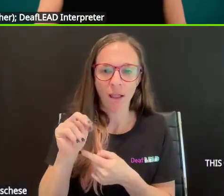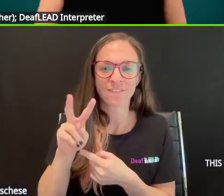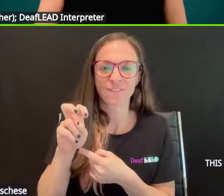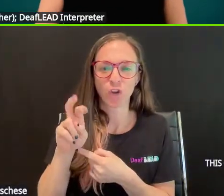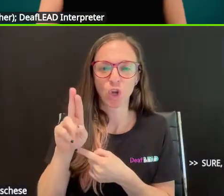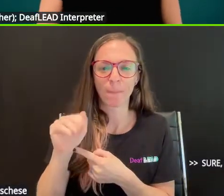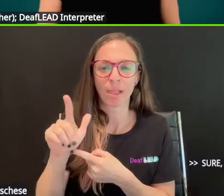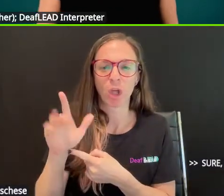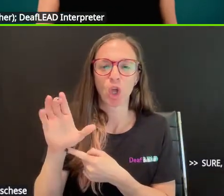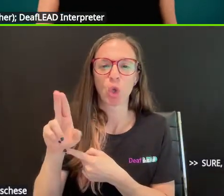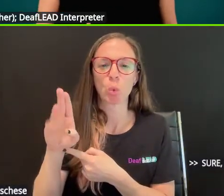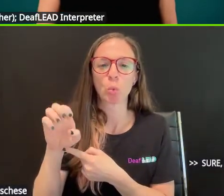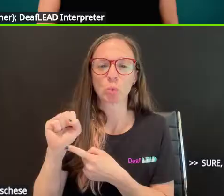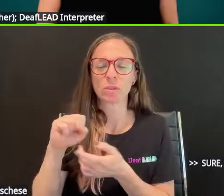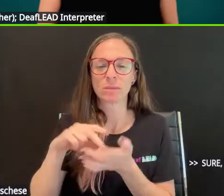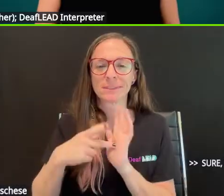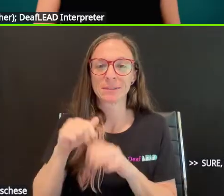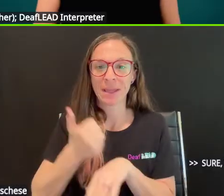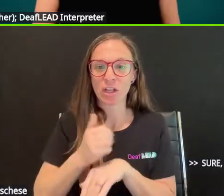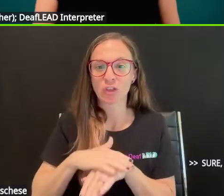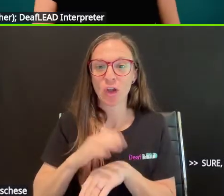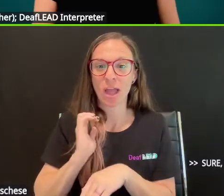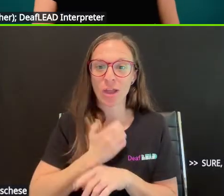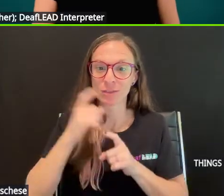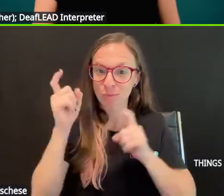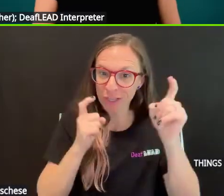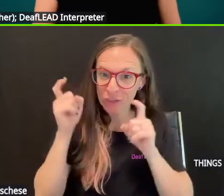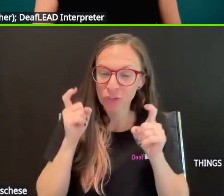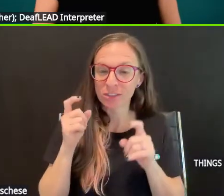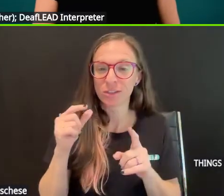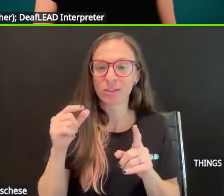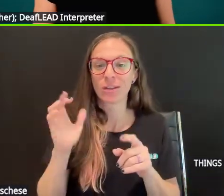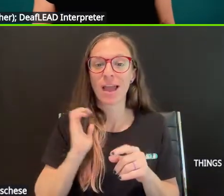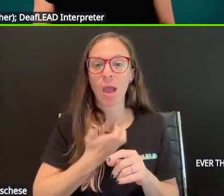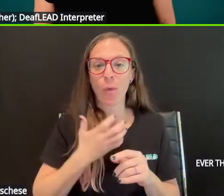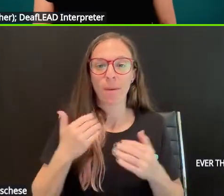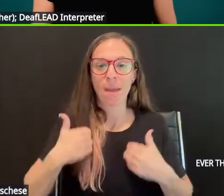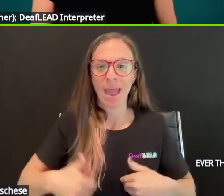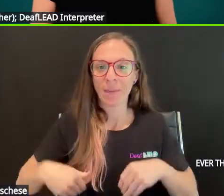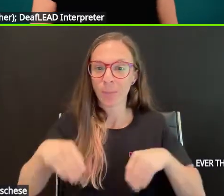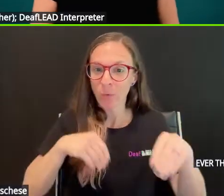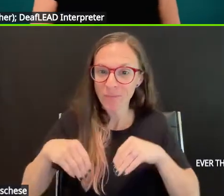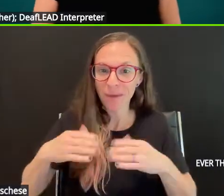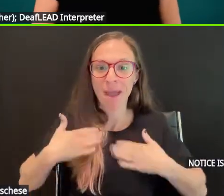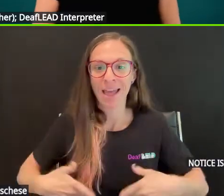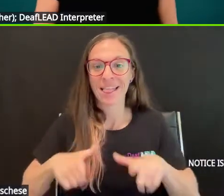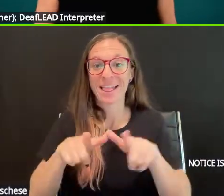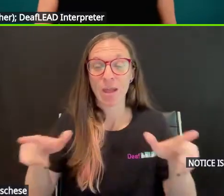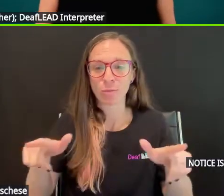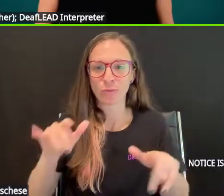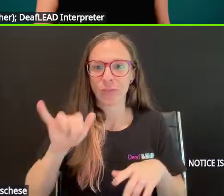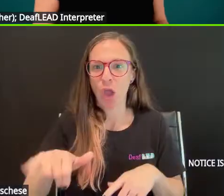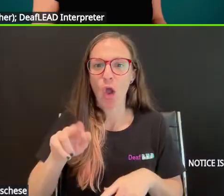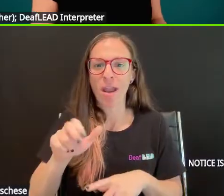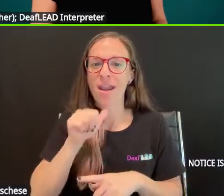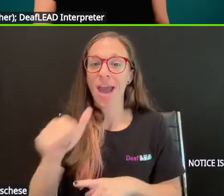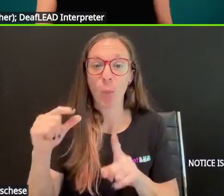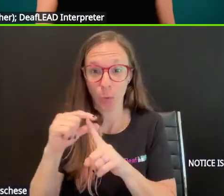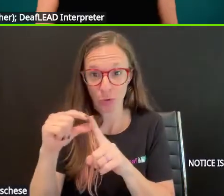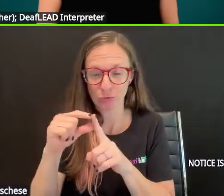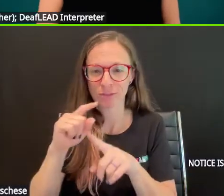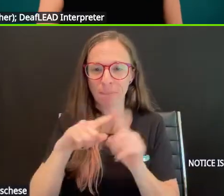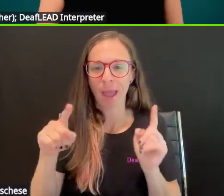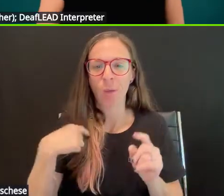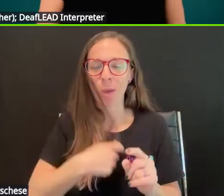deaf individuals are displaying a lot of nonverbal cues. Again, facial expression, movement of our